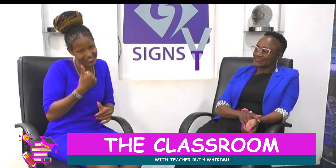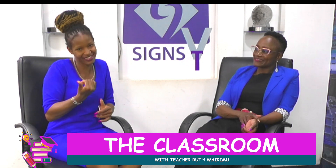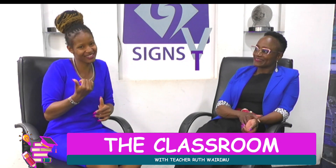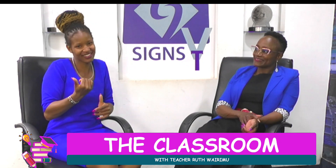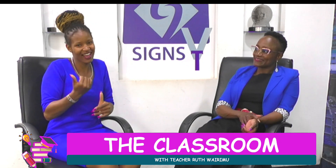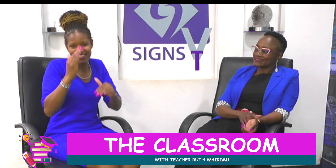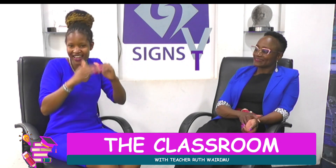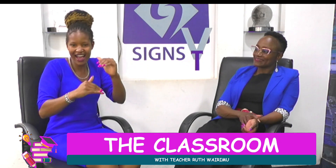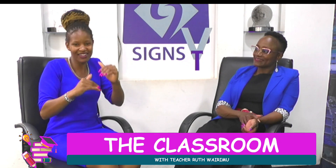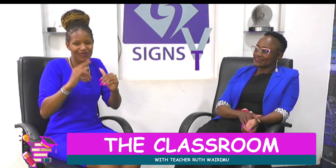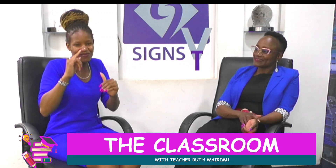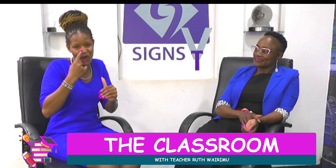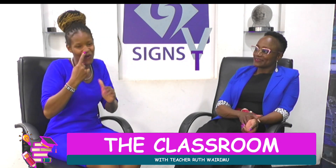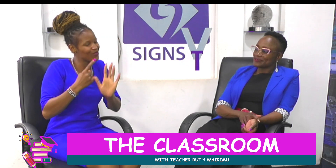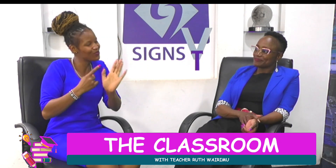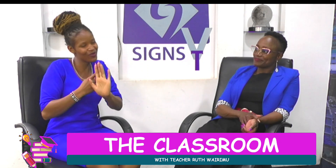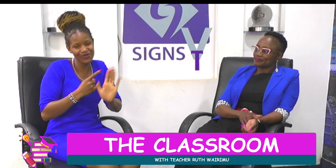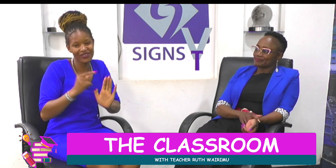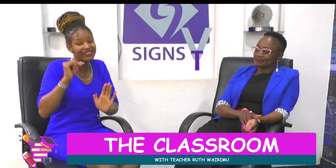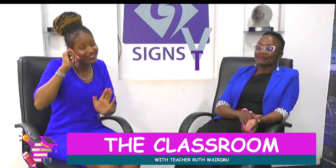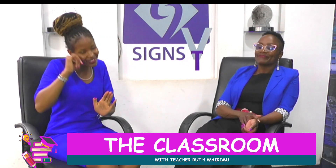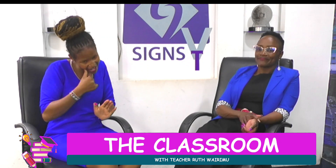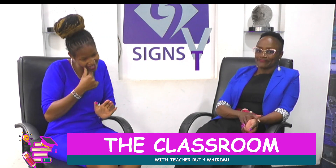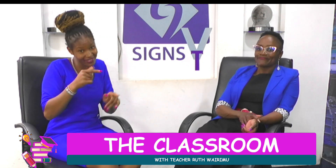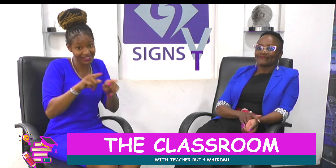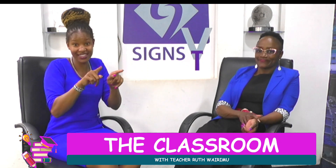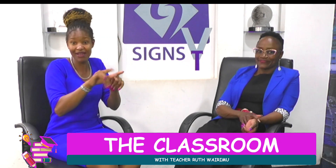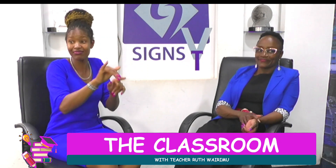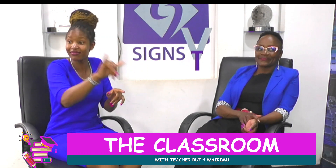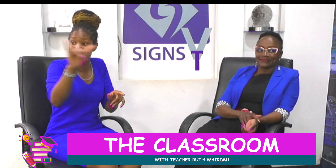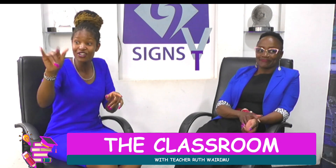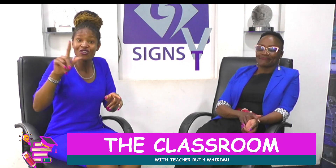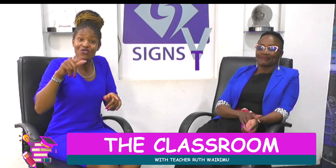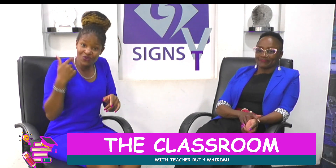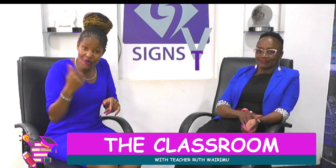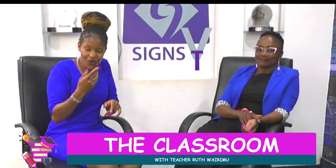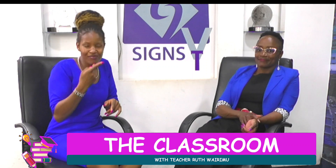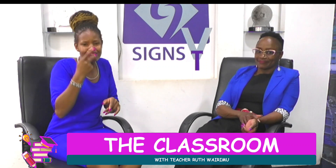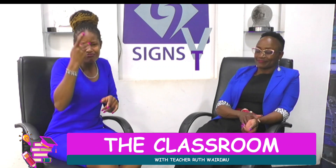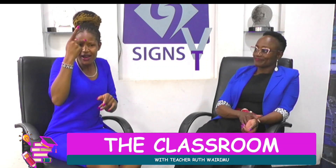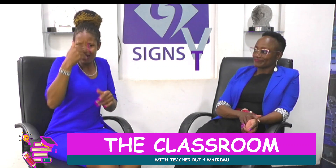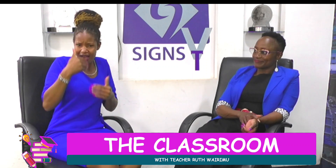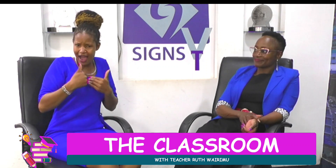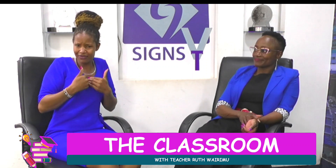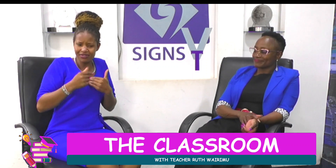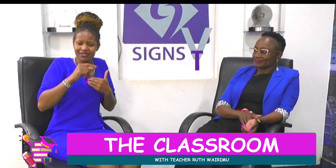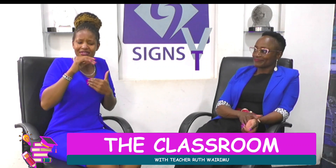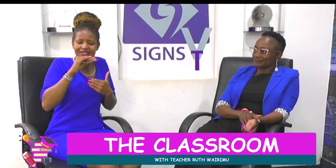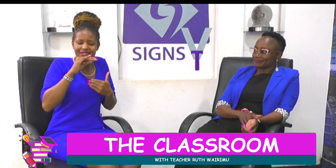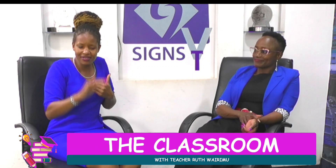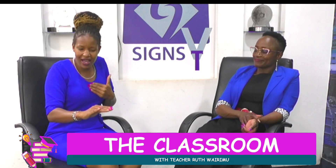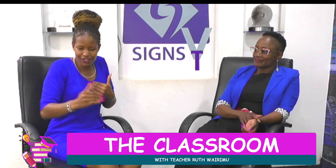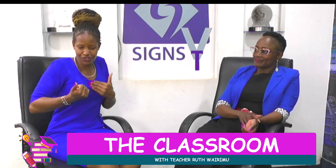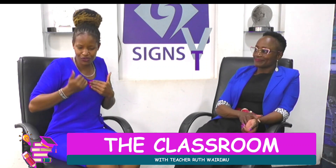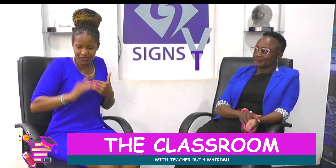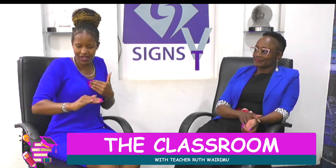I'm 100% sure that sign language is a very interesting language, not as boring as some of you might think,